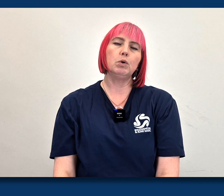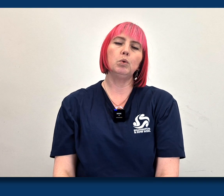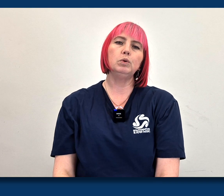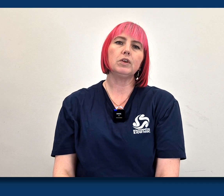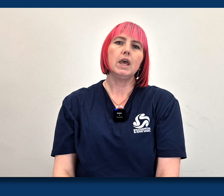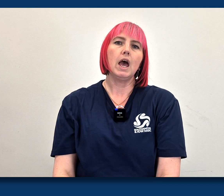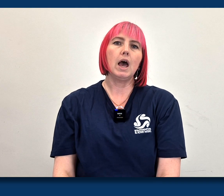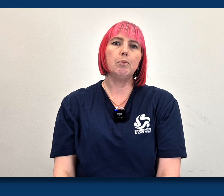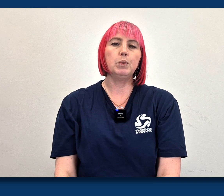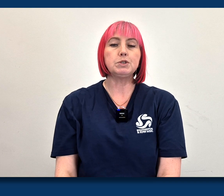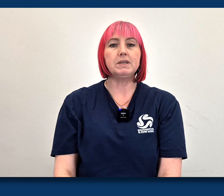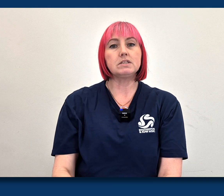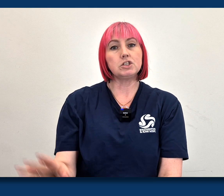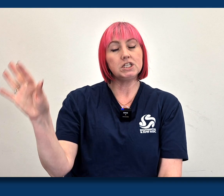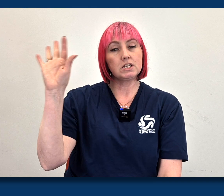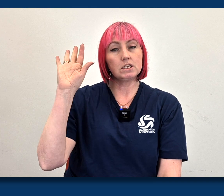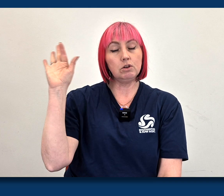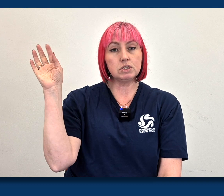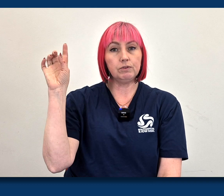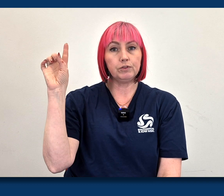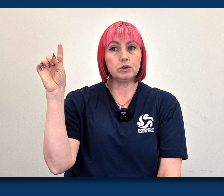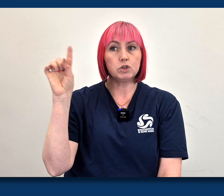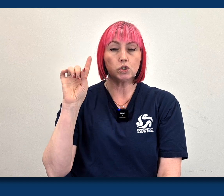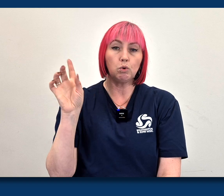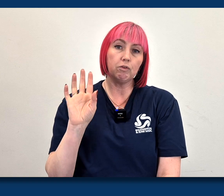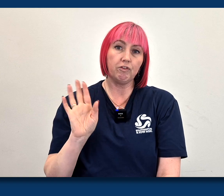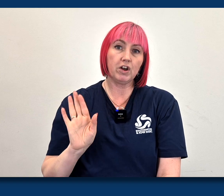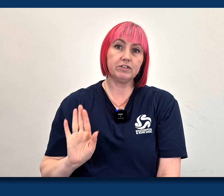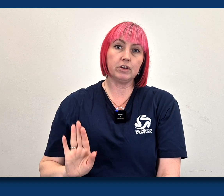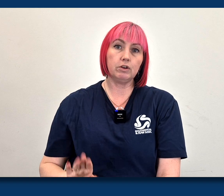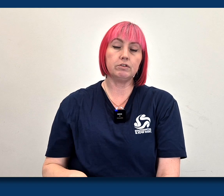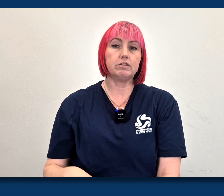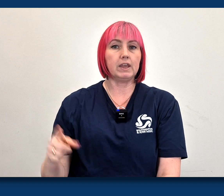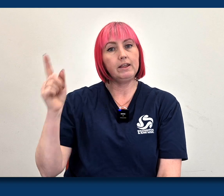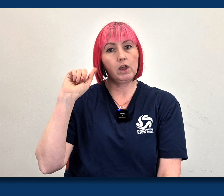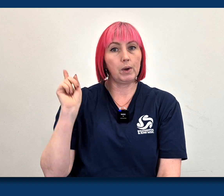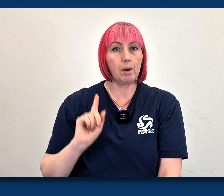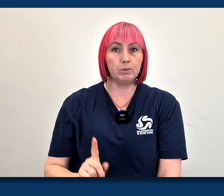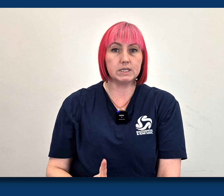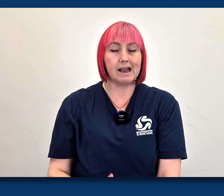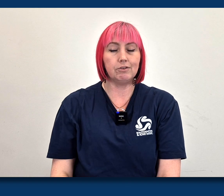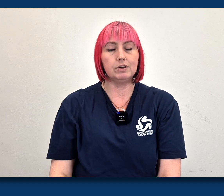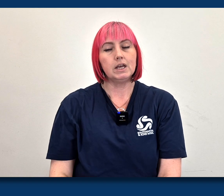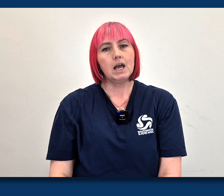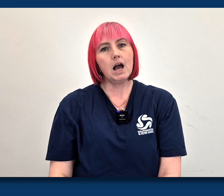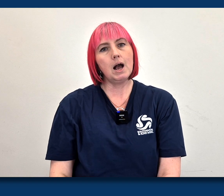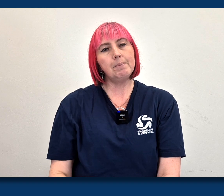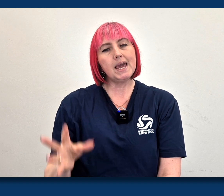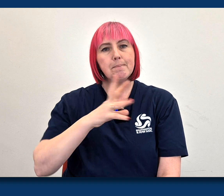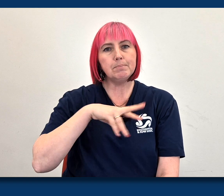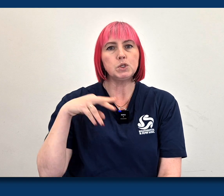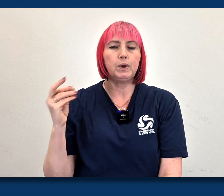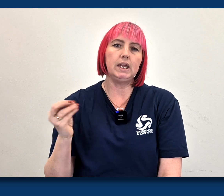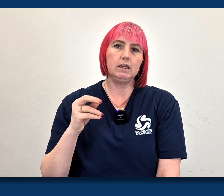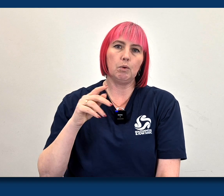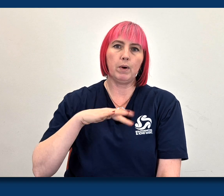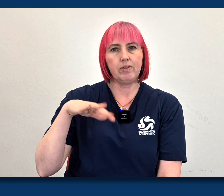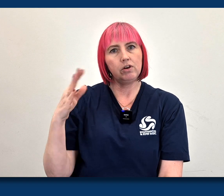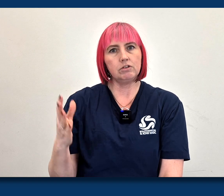called, which means that she does a lot of short, fast notes, either going up or down, in between where the notes of the